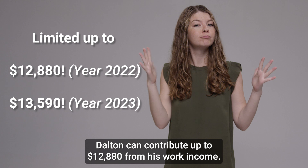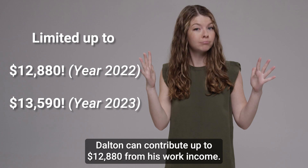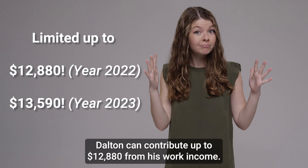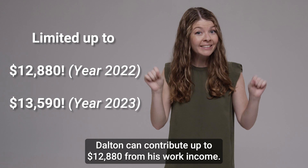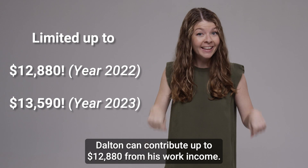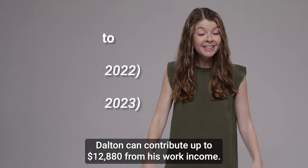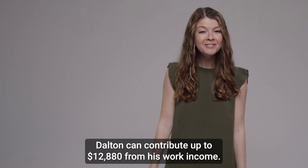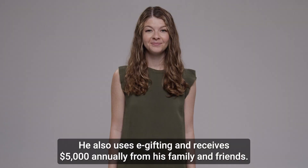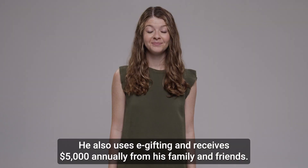$12,880 from his work income.